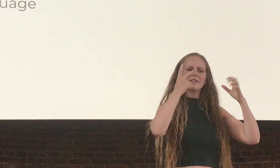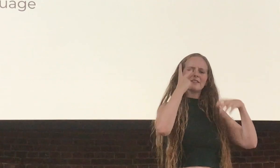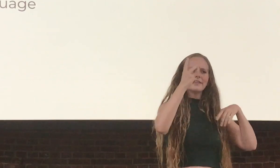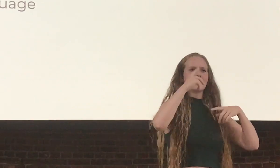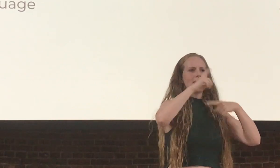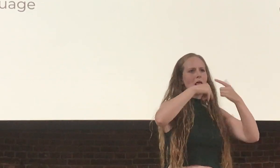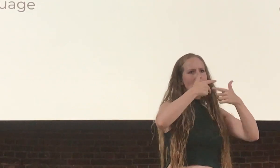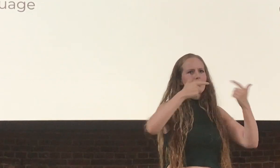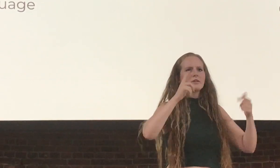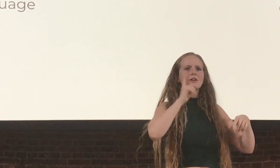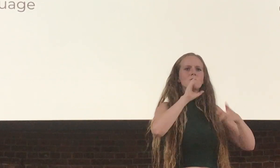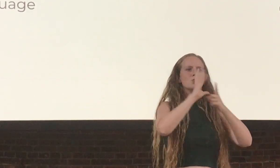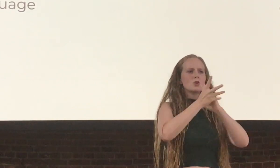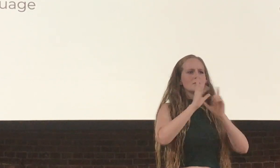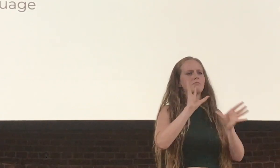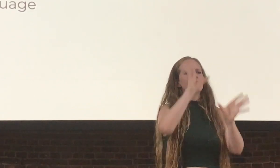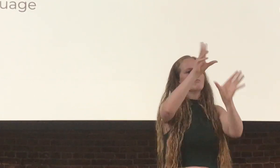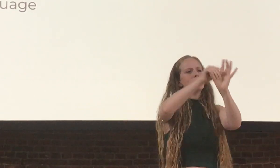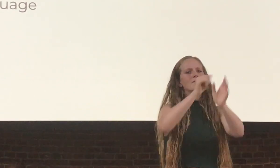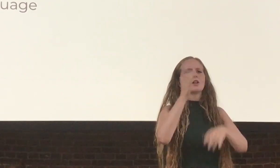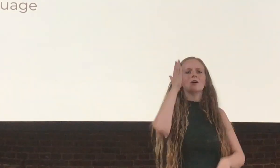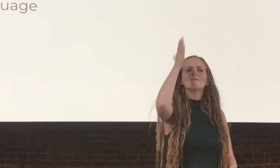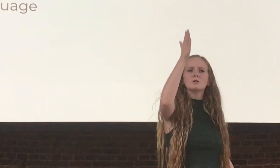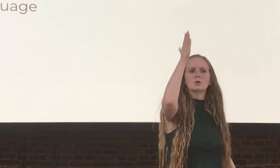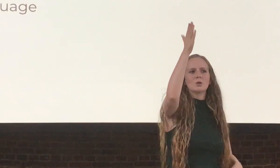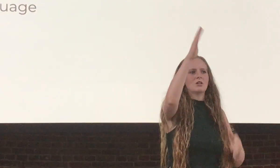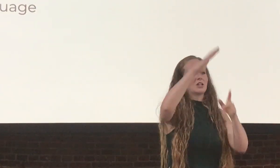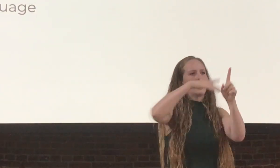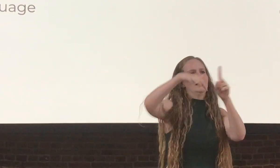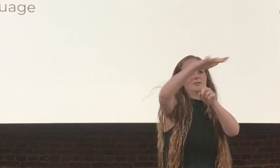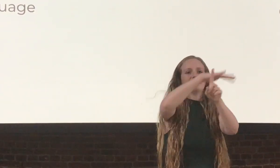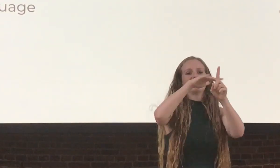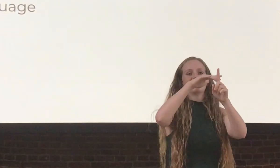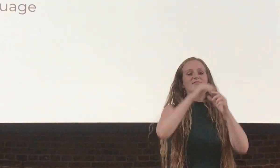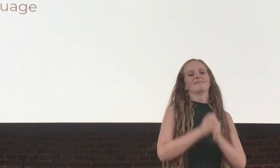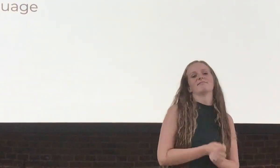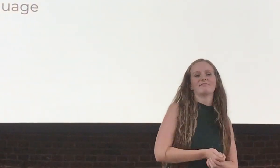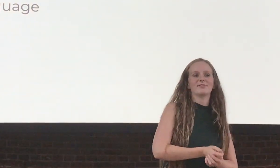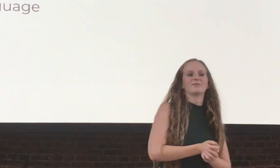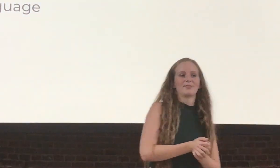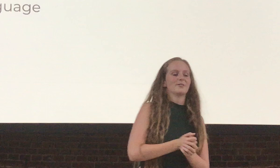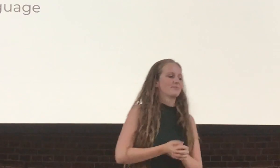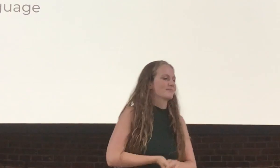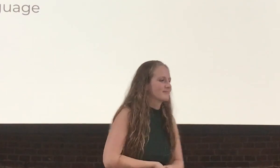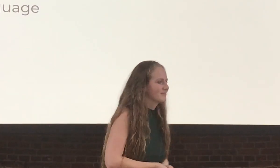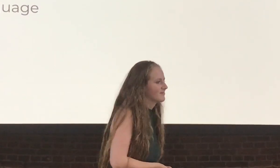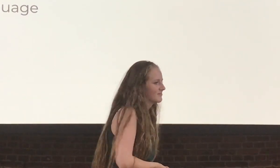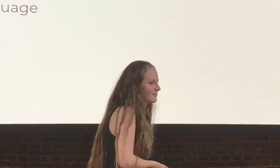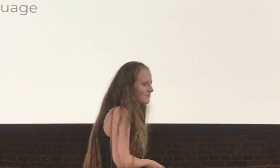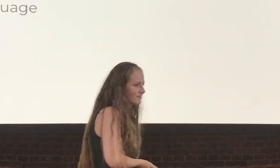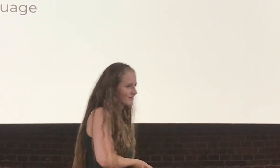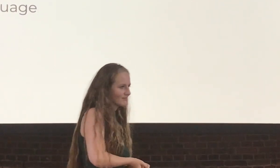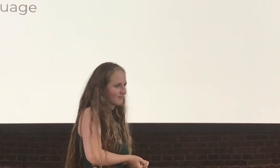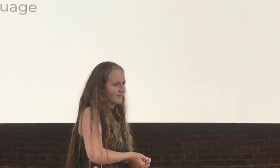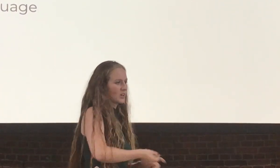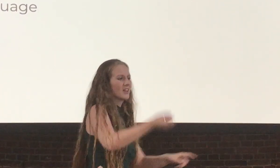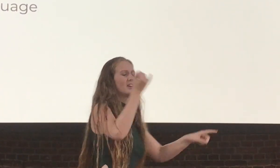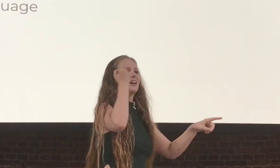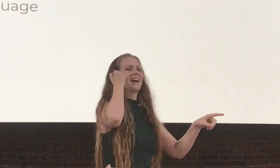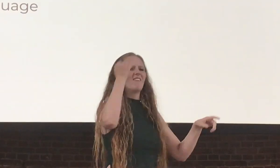lifeblood of our community. And we would like to try to find a way to, like spoken languages are done, to capture, through machine learning,